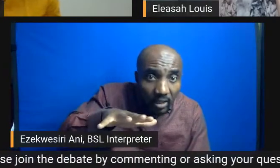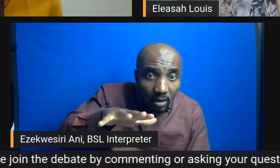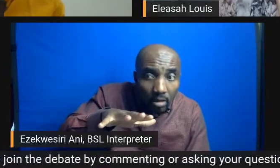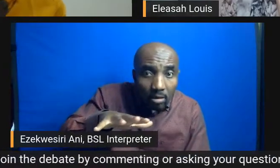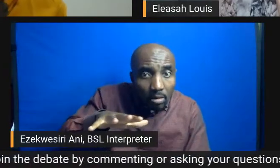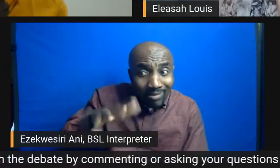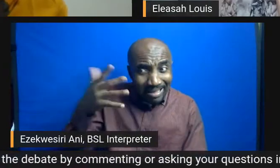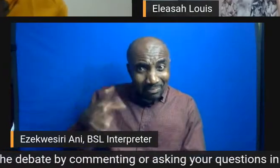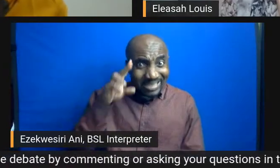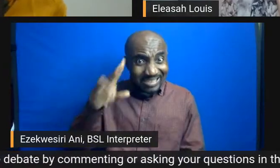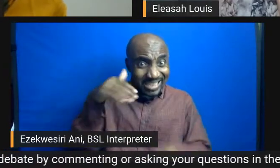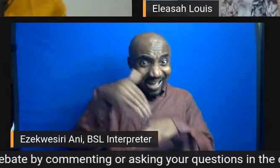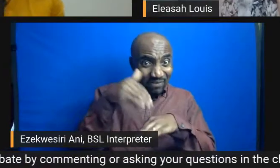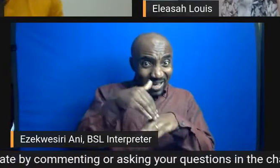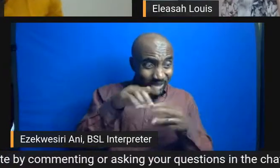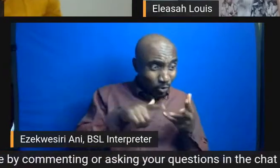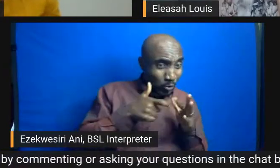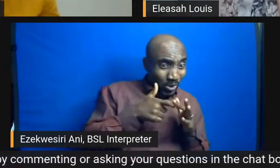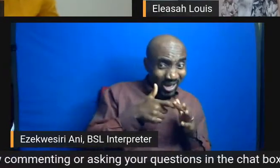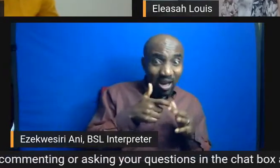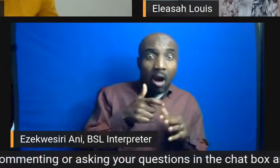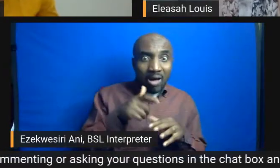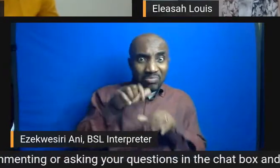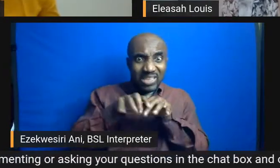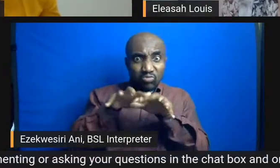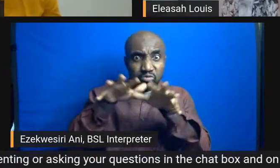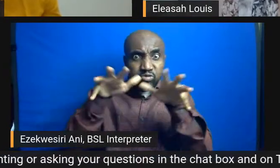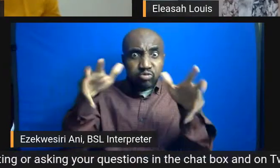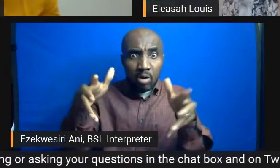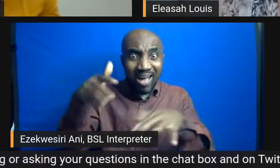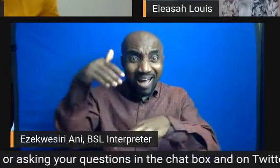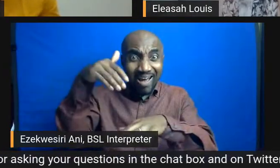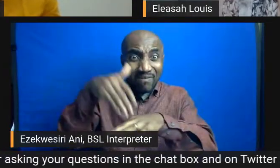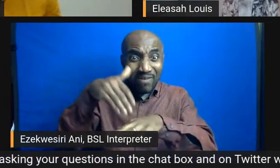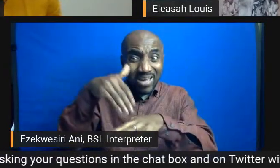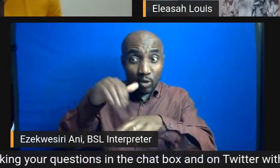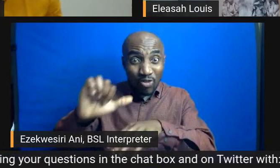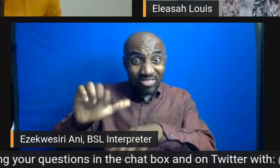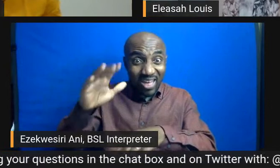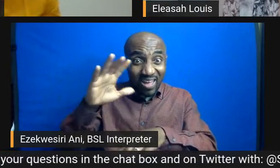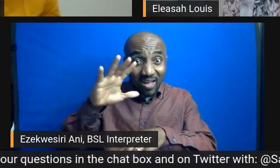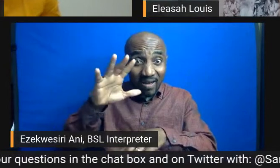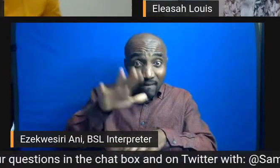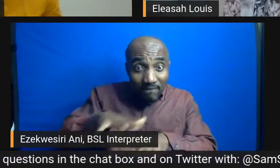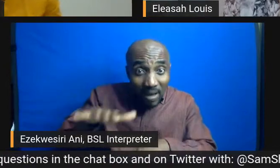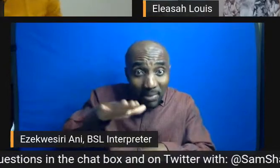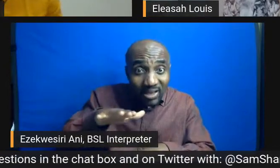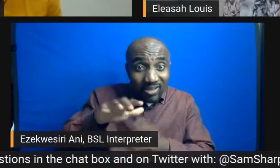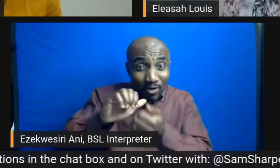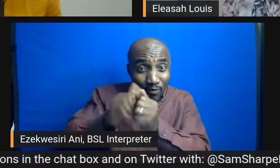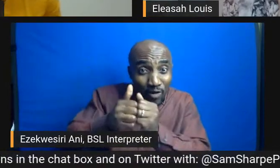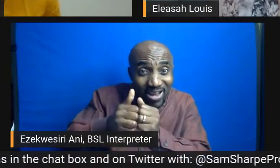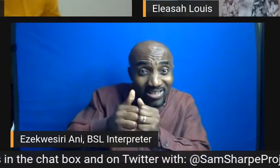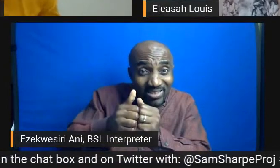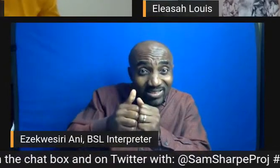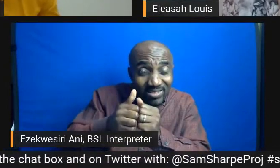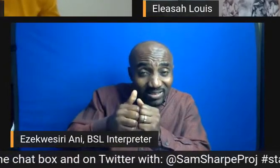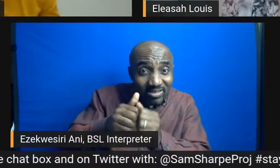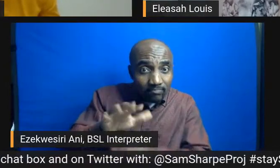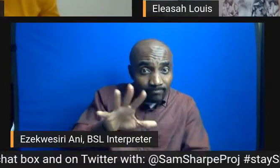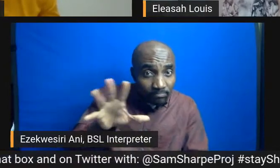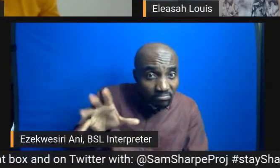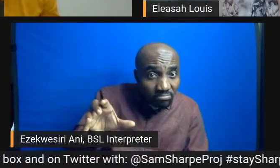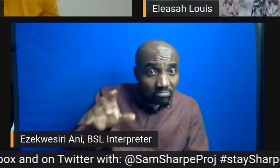the consequences of the climate crisis on their families, on their friends, on their home, on the